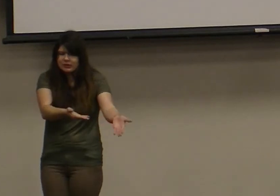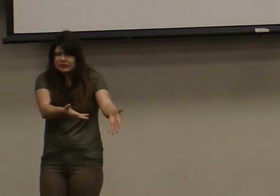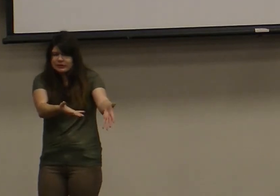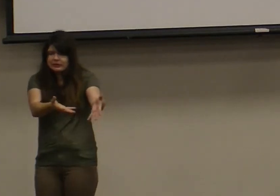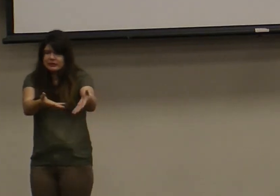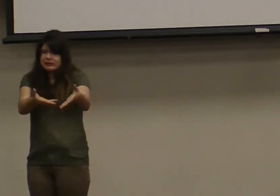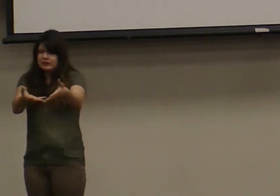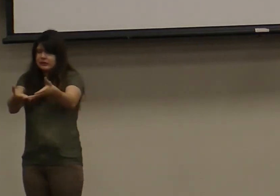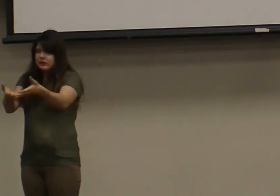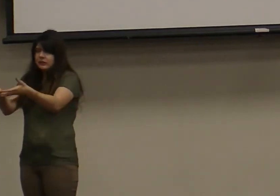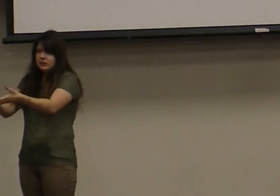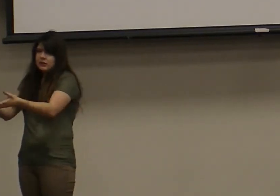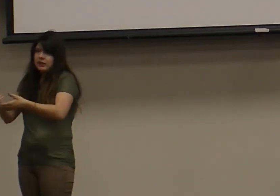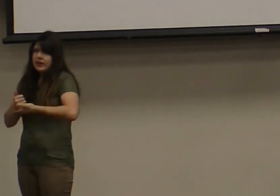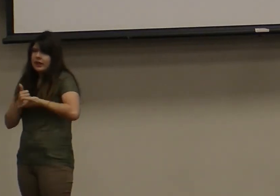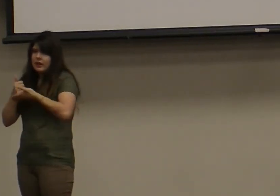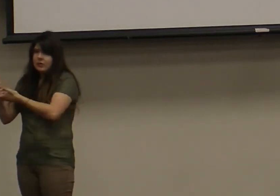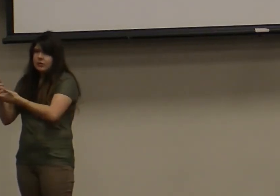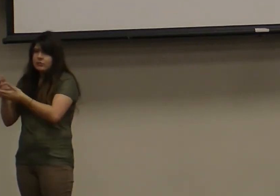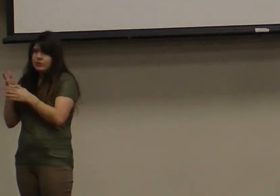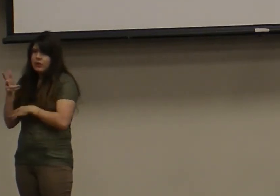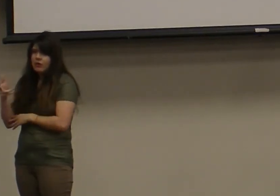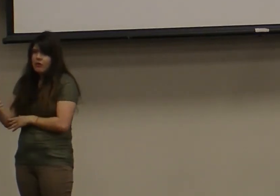help get him to the car.